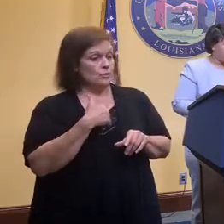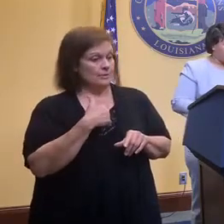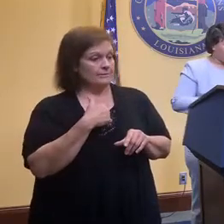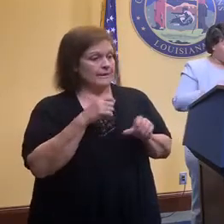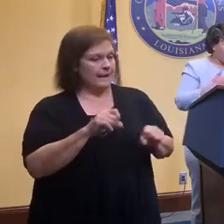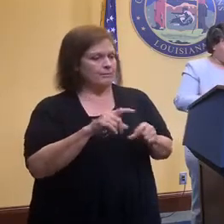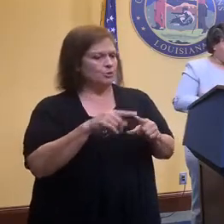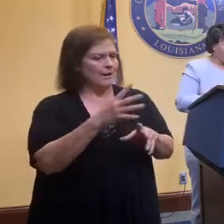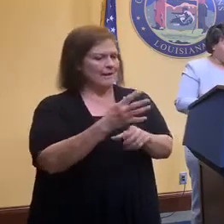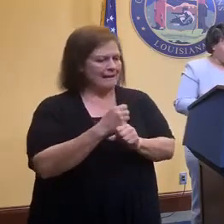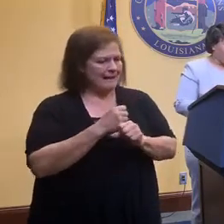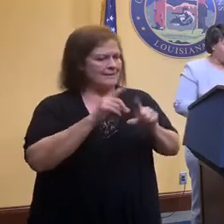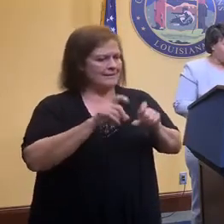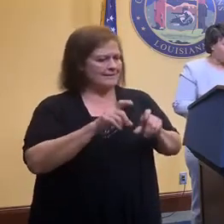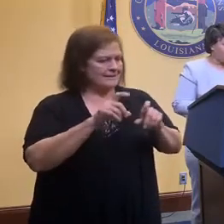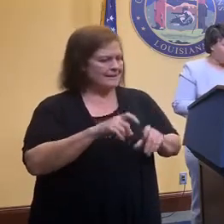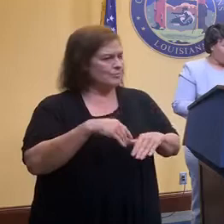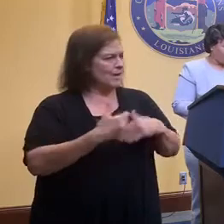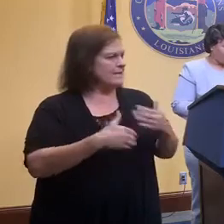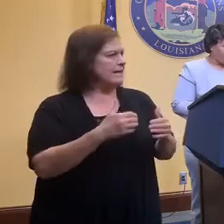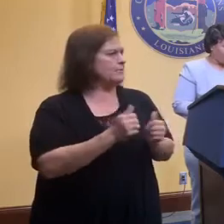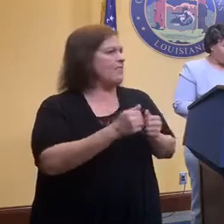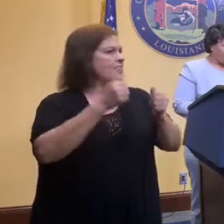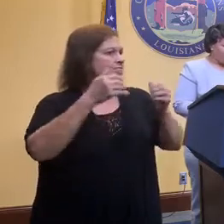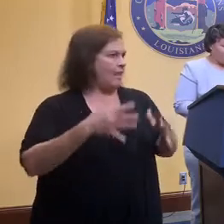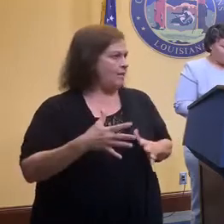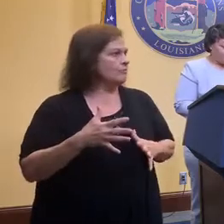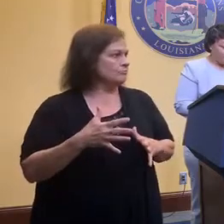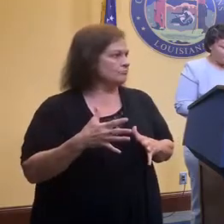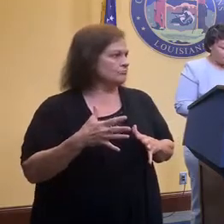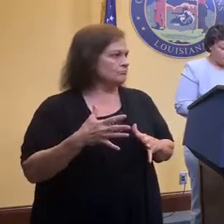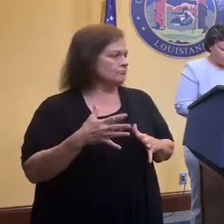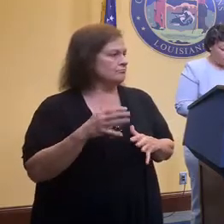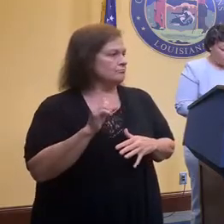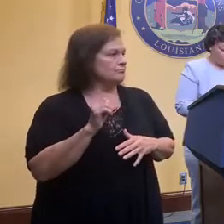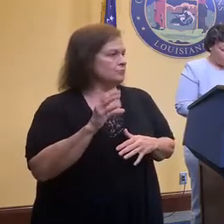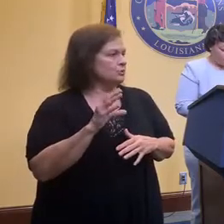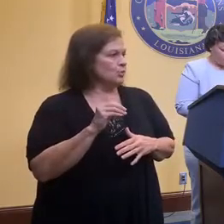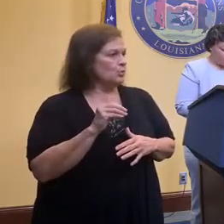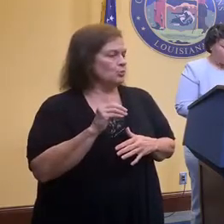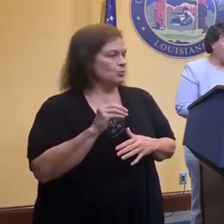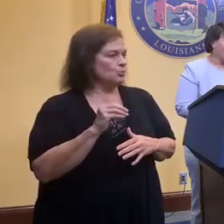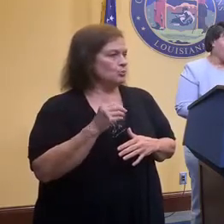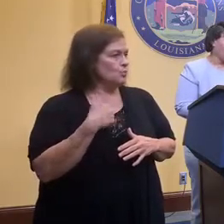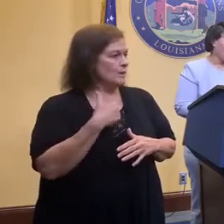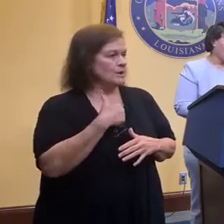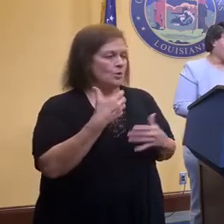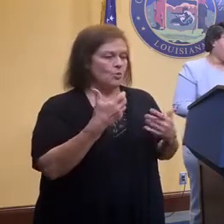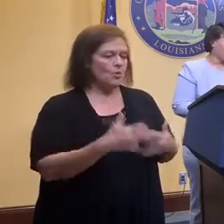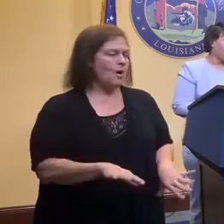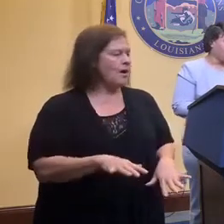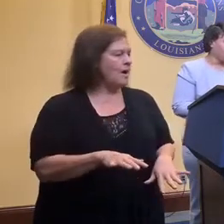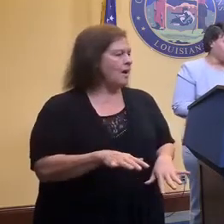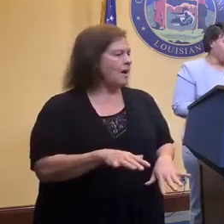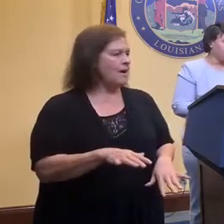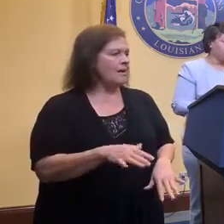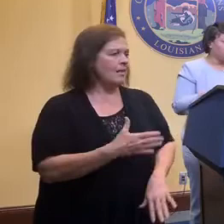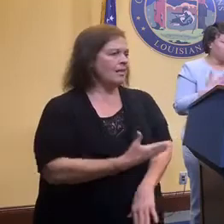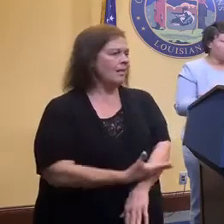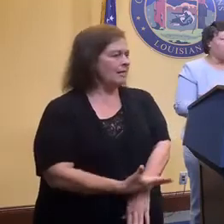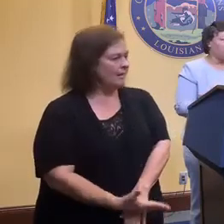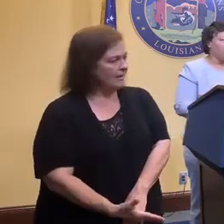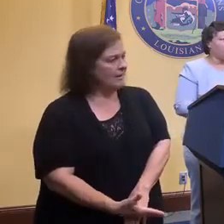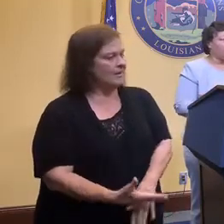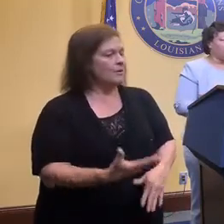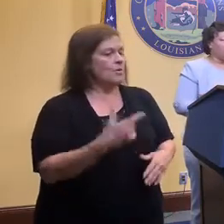tests processed faster without them. And so we don't want to go back there again. And so